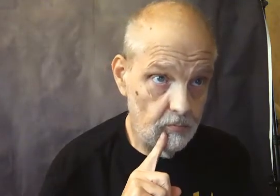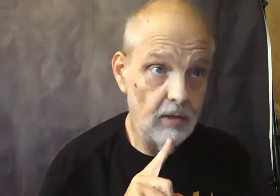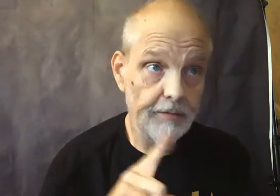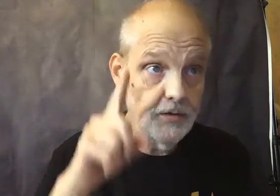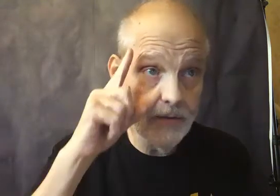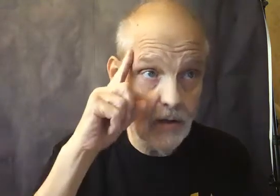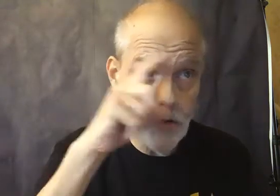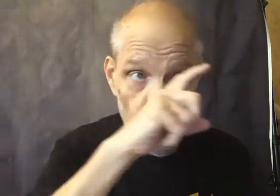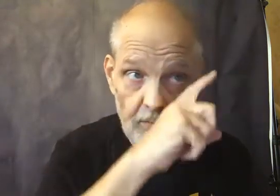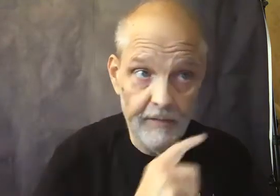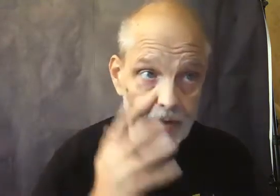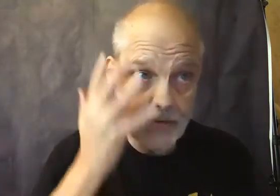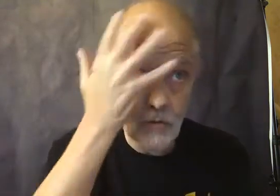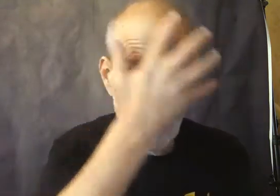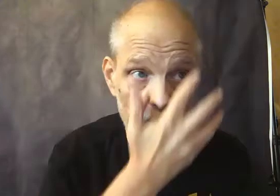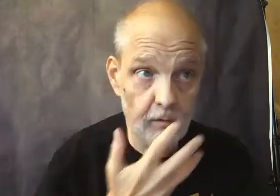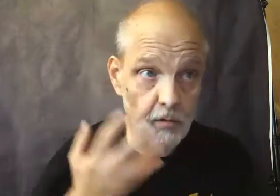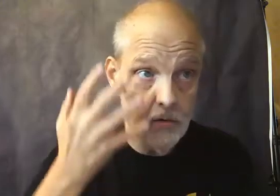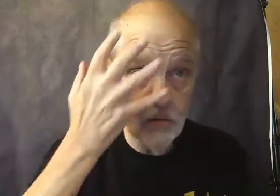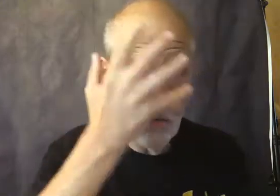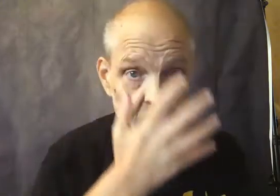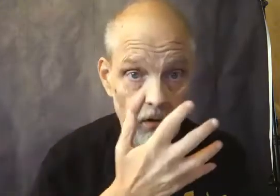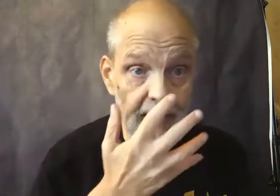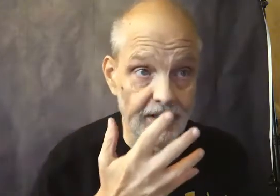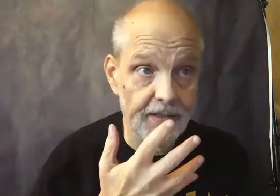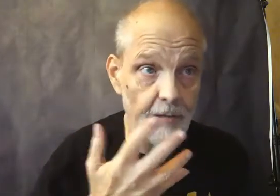It says nothing going on my face, no grammar. That's a statement.